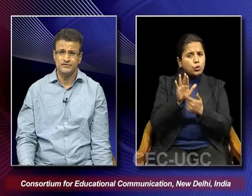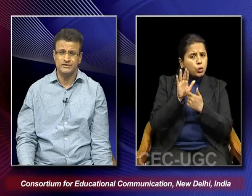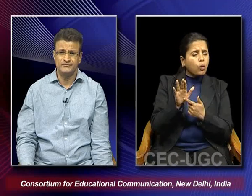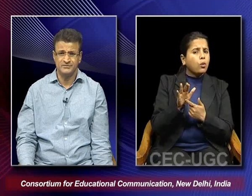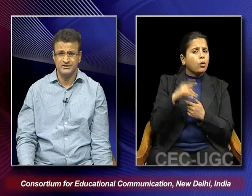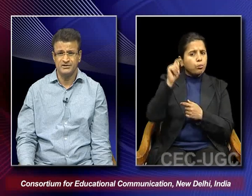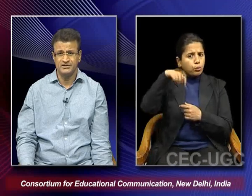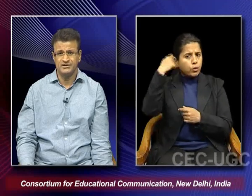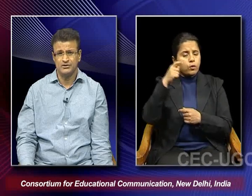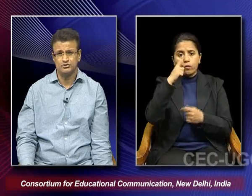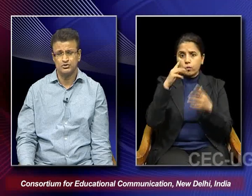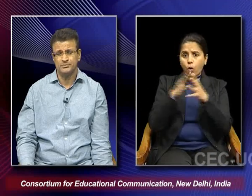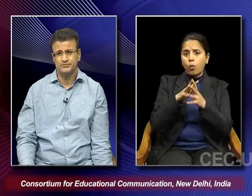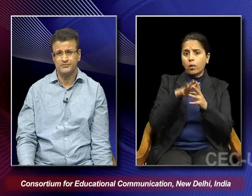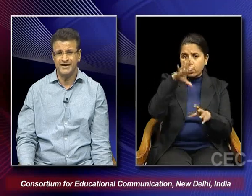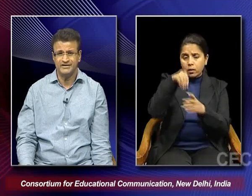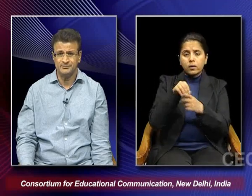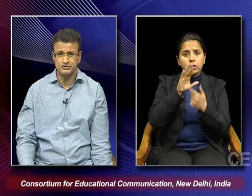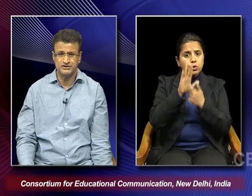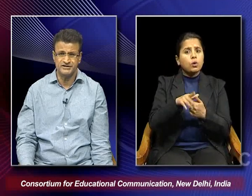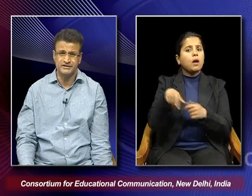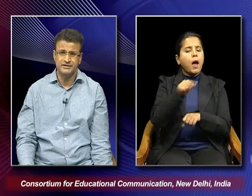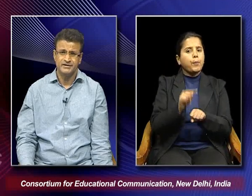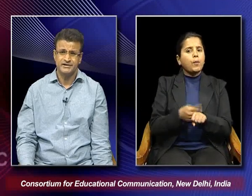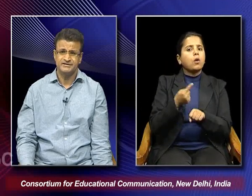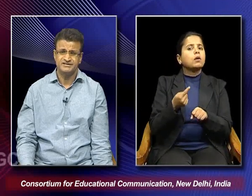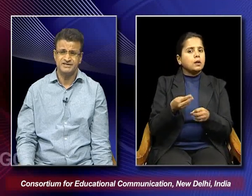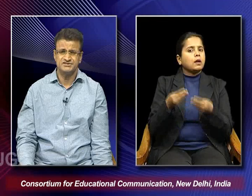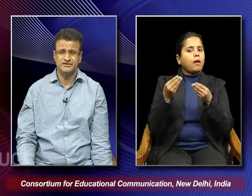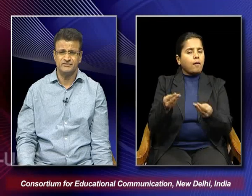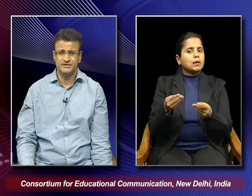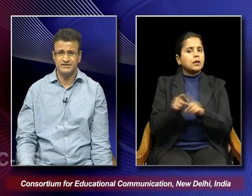of women, they also provide an opportunity in that